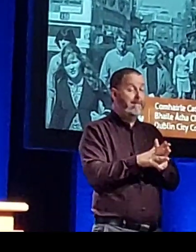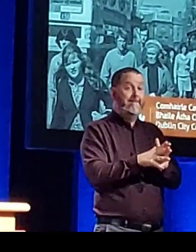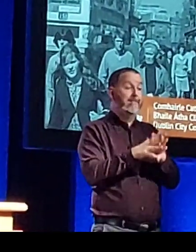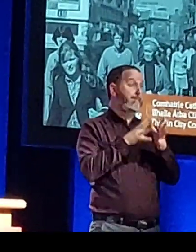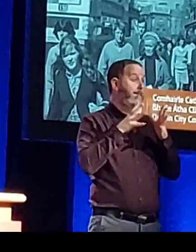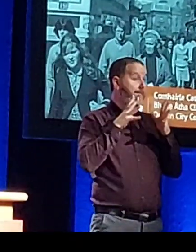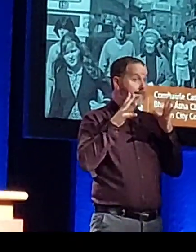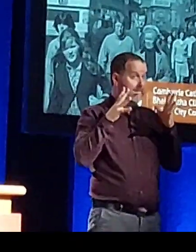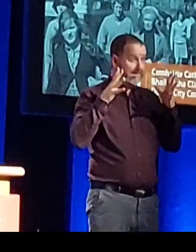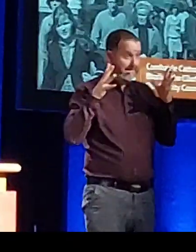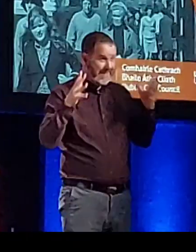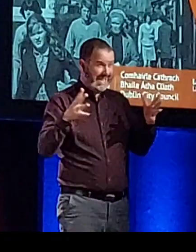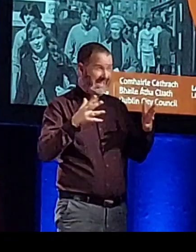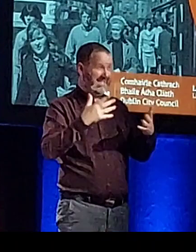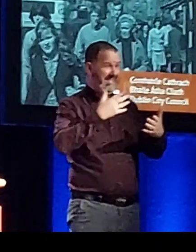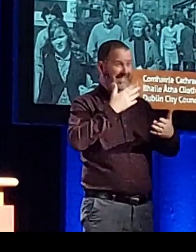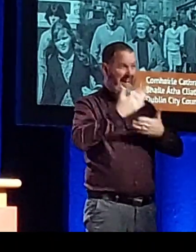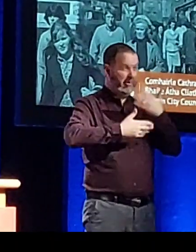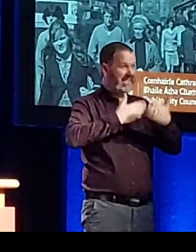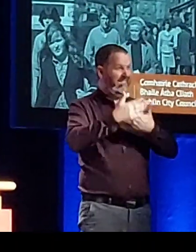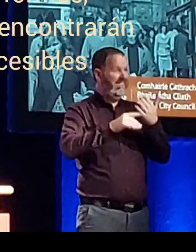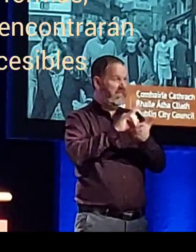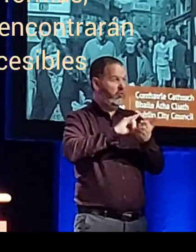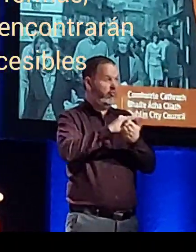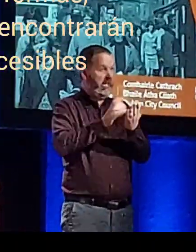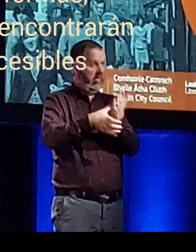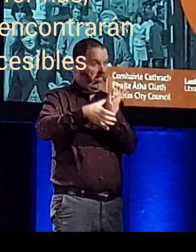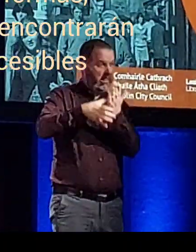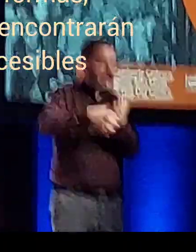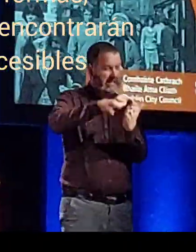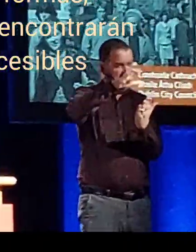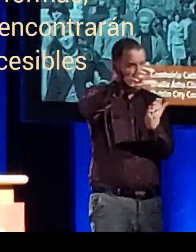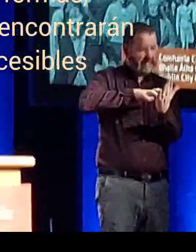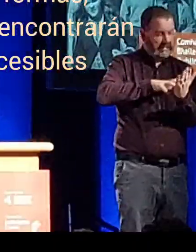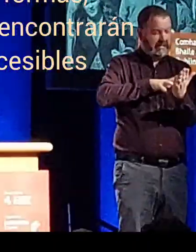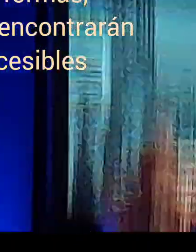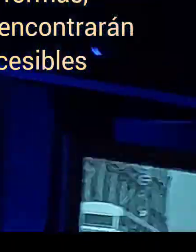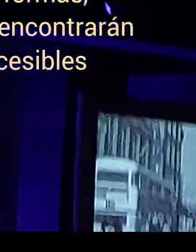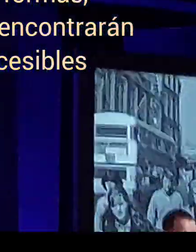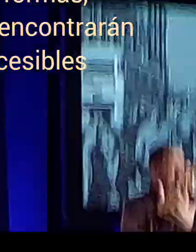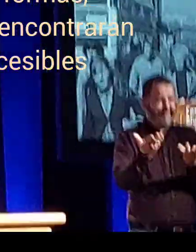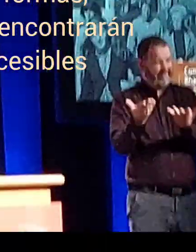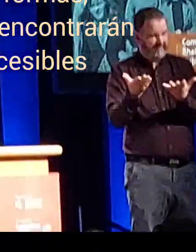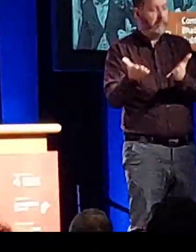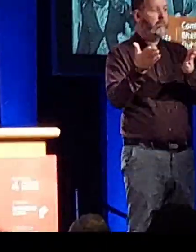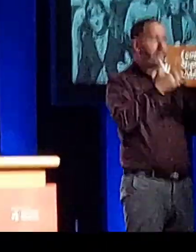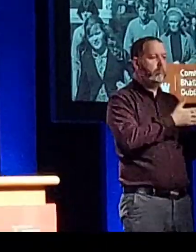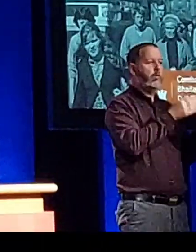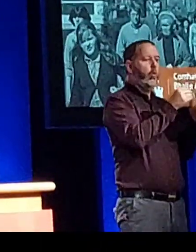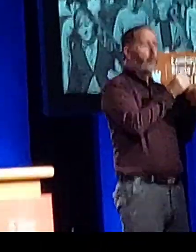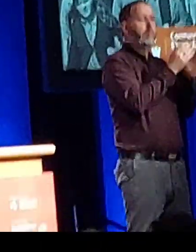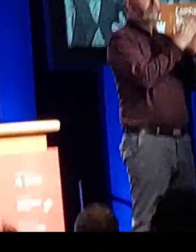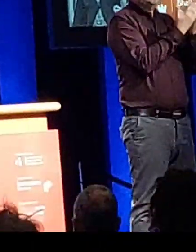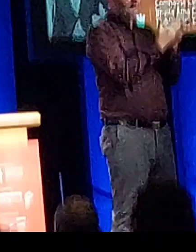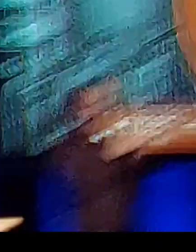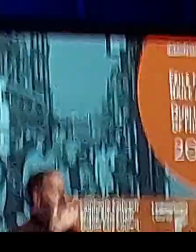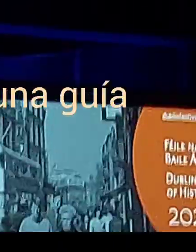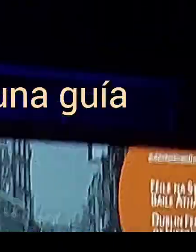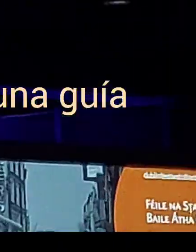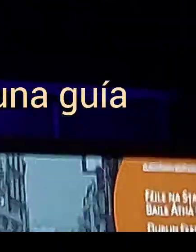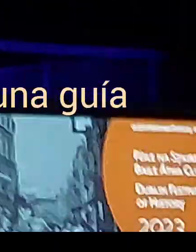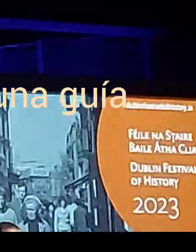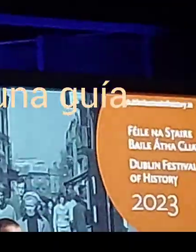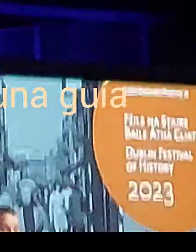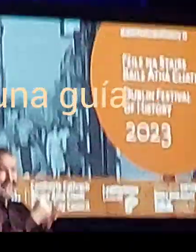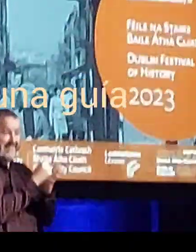fairly inaccessible narrative histories of the Holocaust, and there are a number of quite short guides aimed at students.